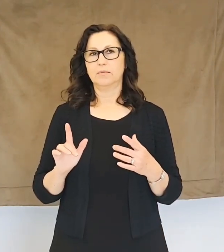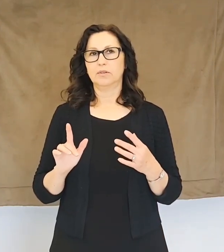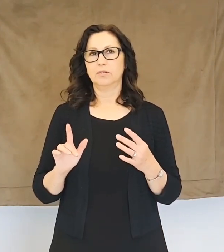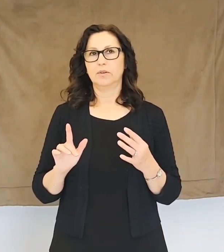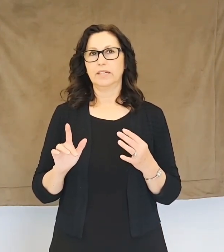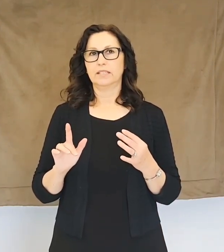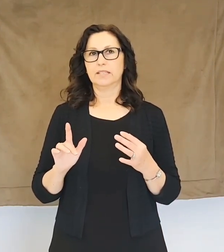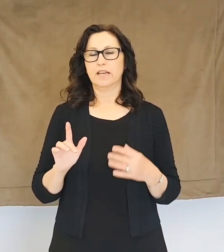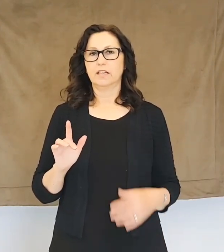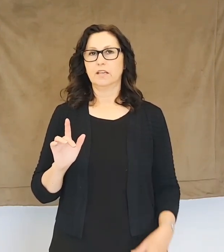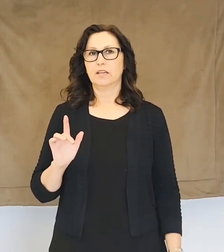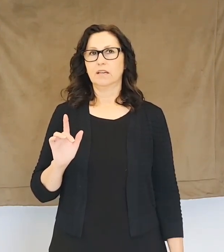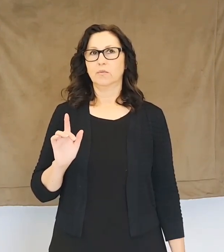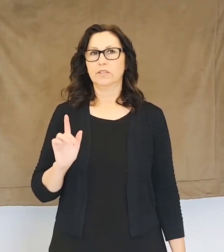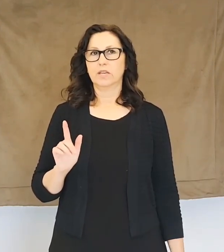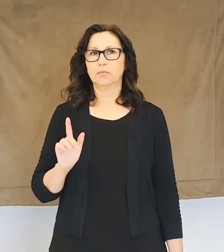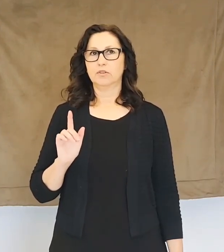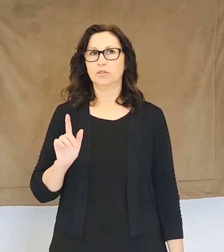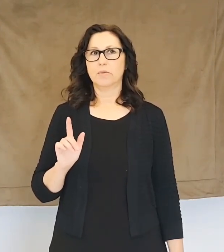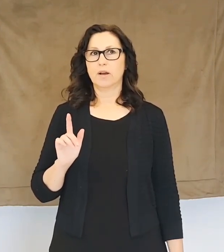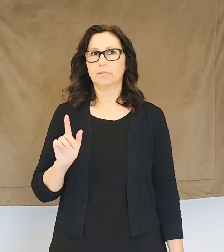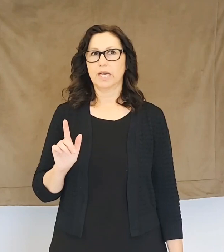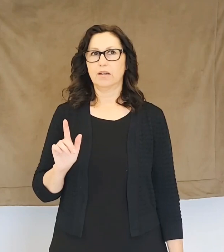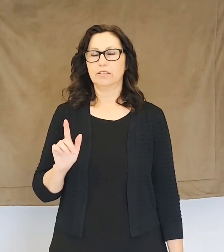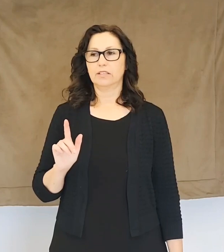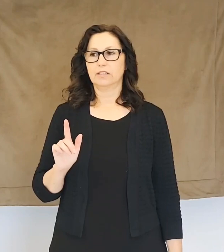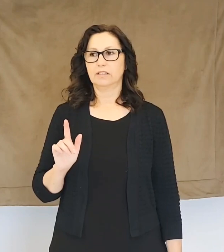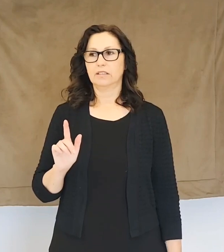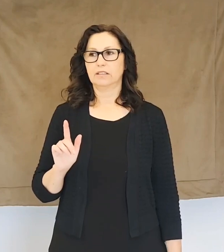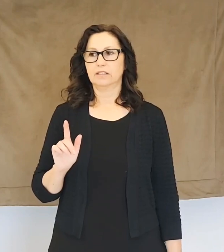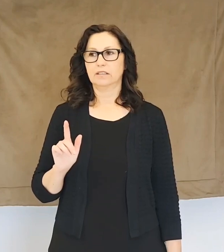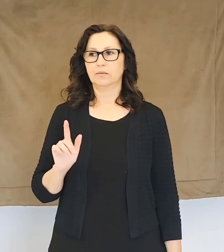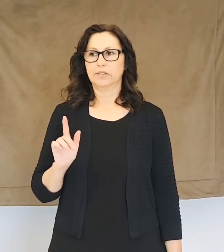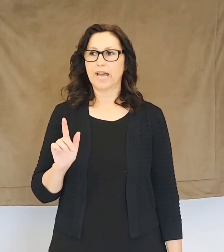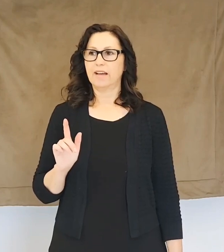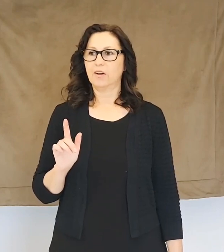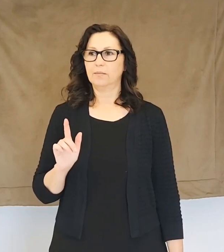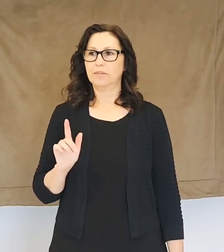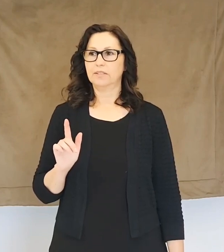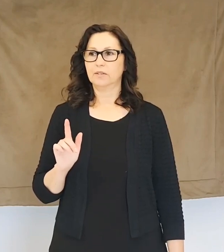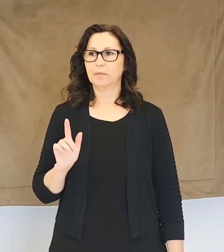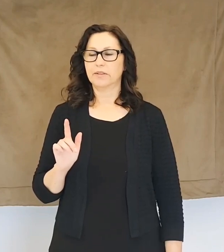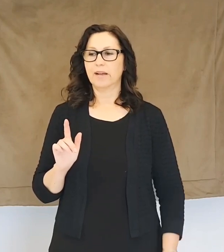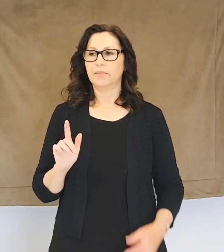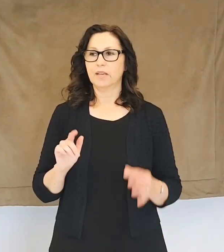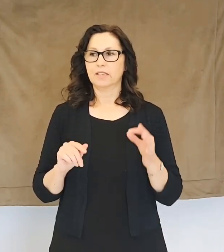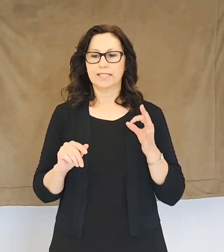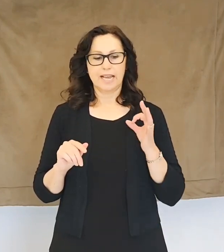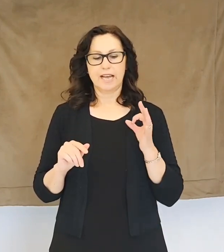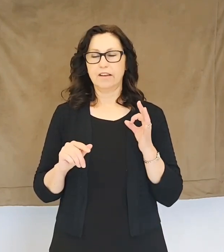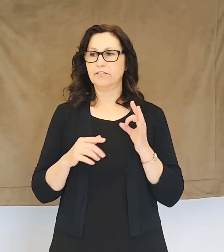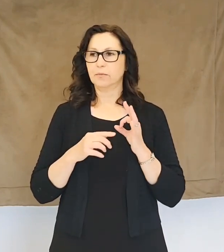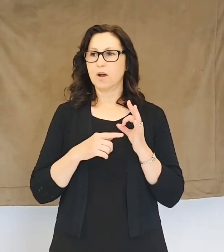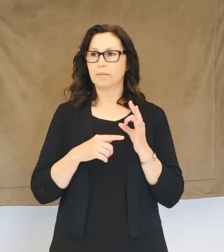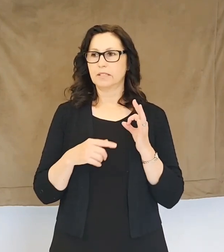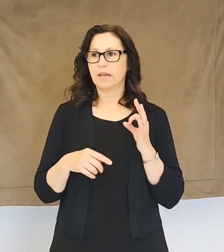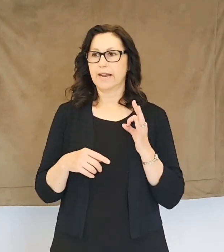W is that with W, your palm's out. Would that help to remember that? Because the F, your palm is not